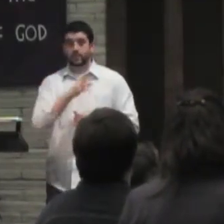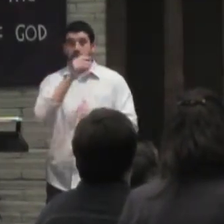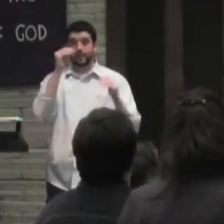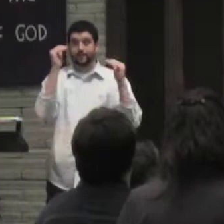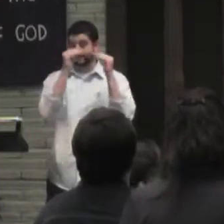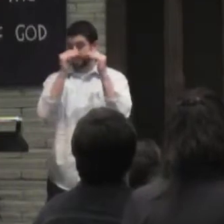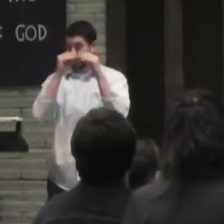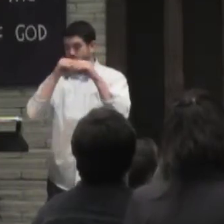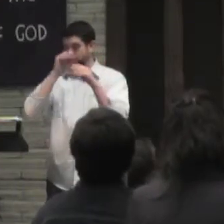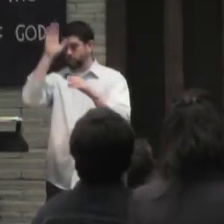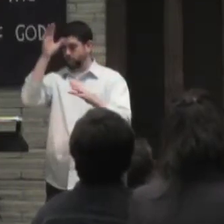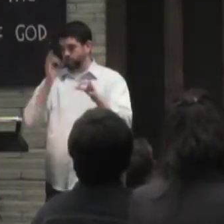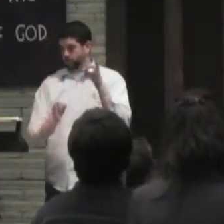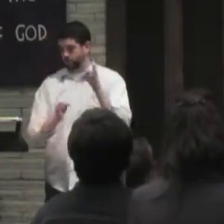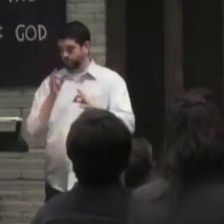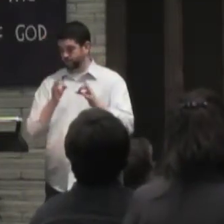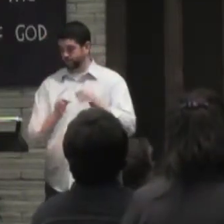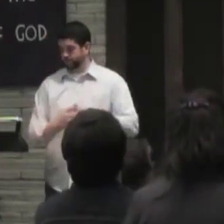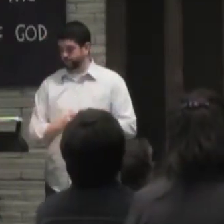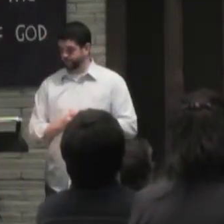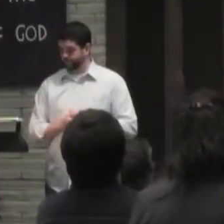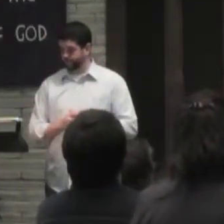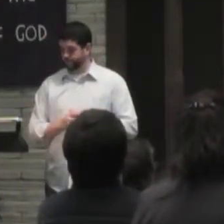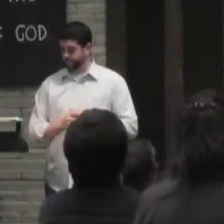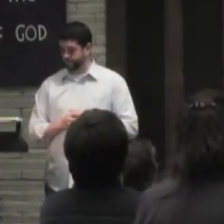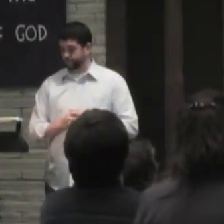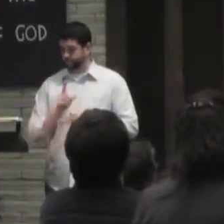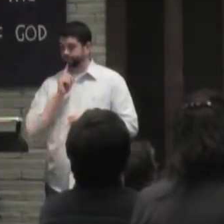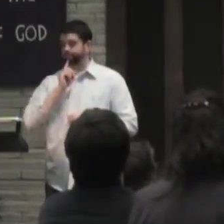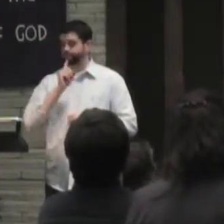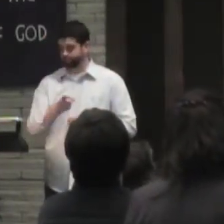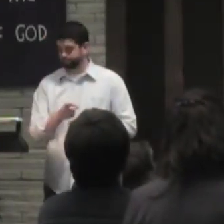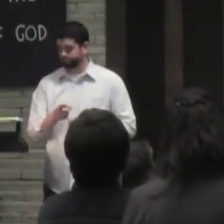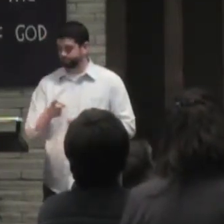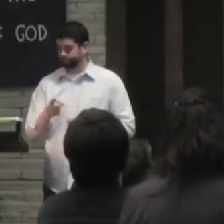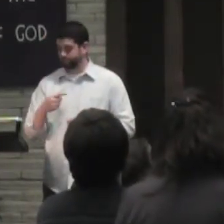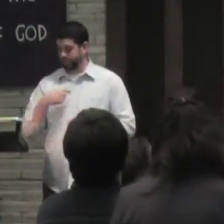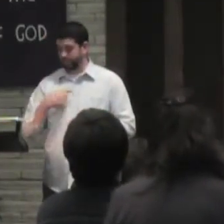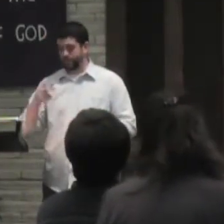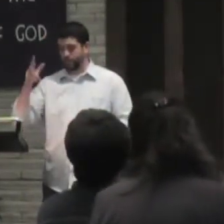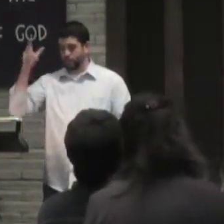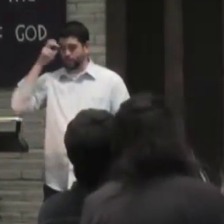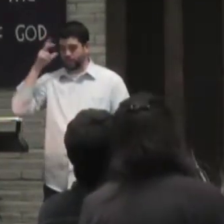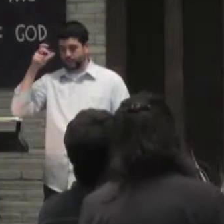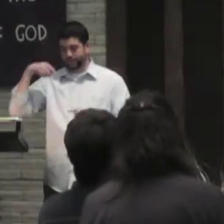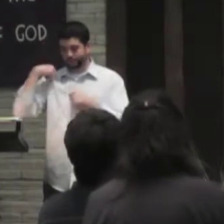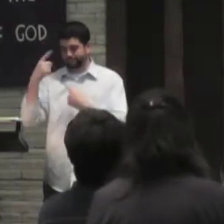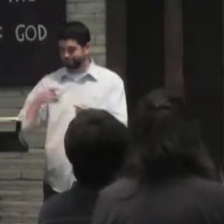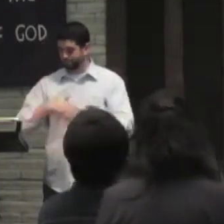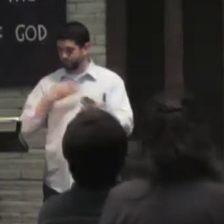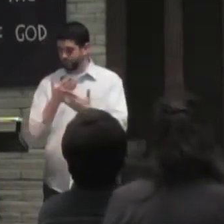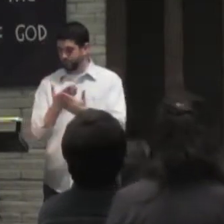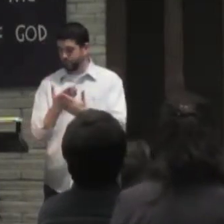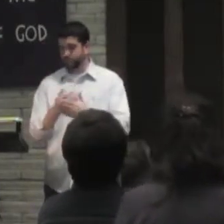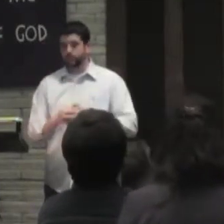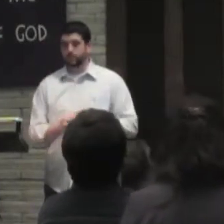And fair in your judgment. Indeed, I have been wicked from my birth.